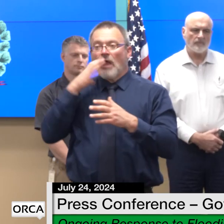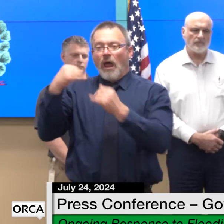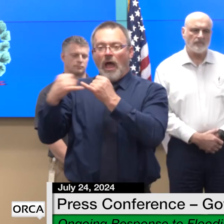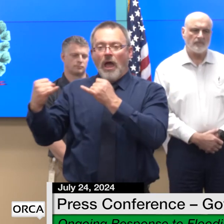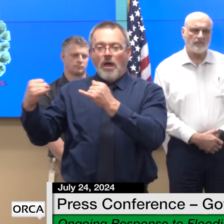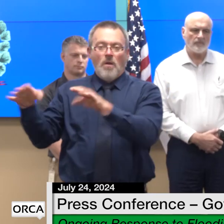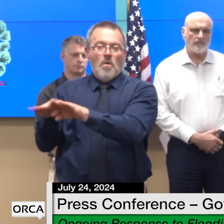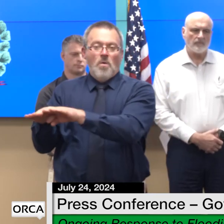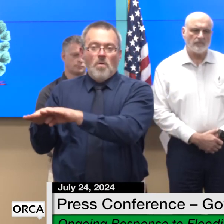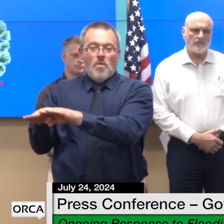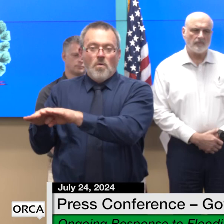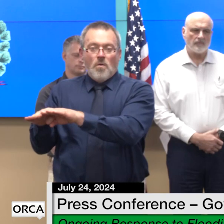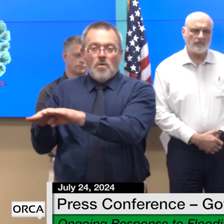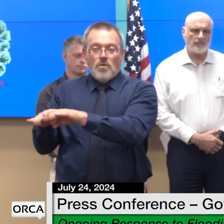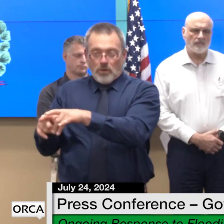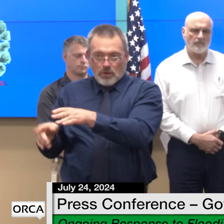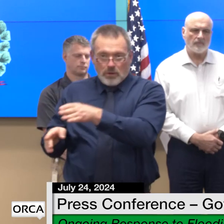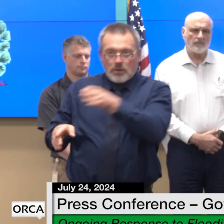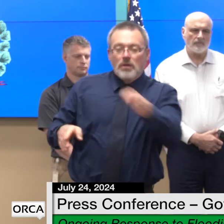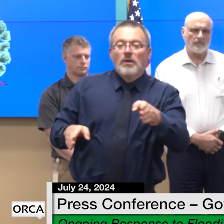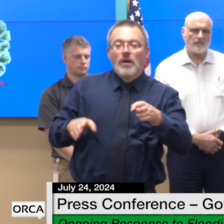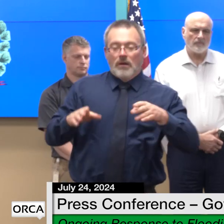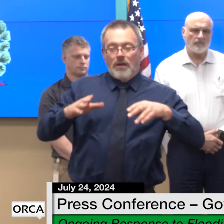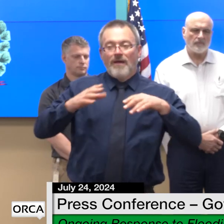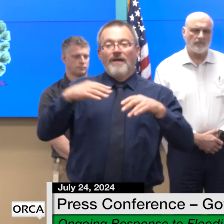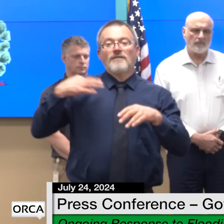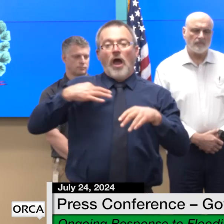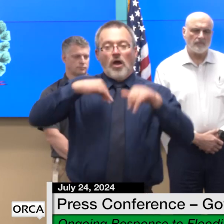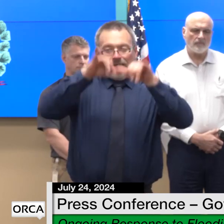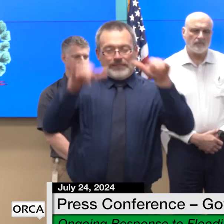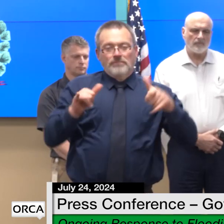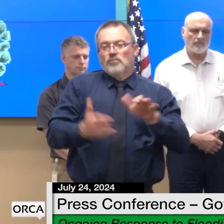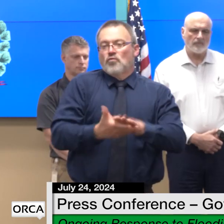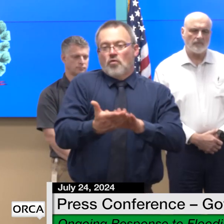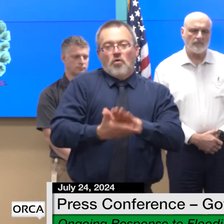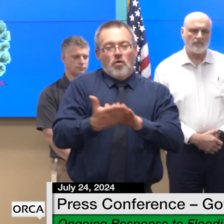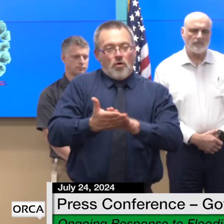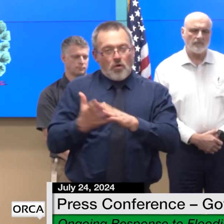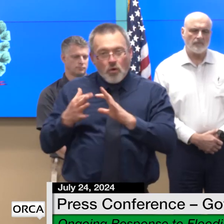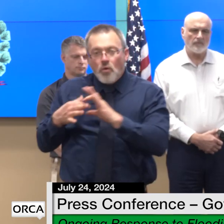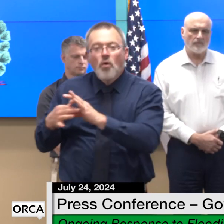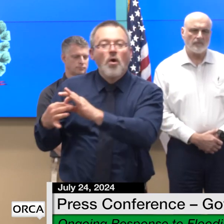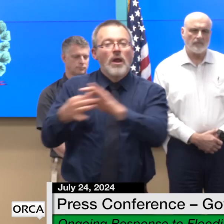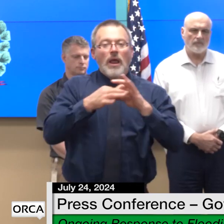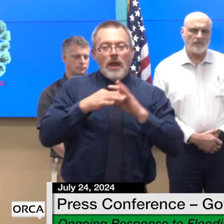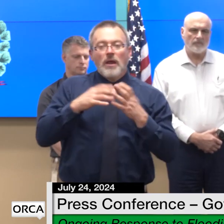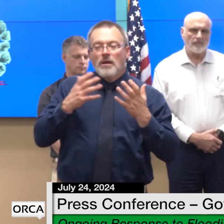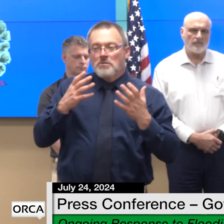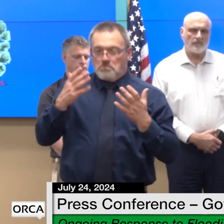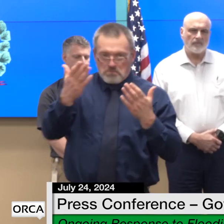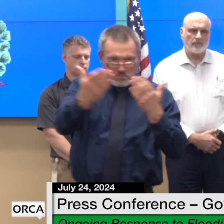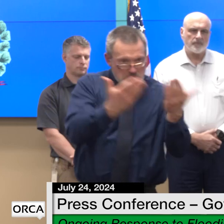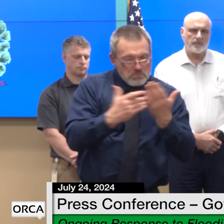will continue to use the system to coordinate work for those who have already requested support.